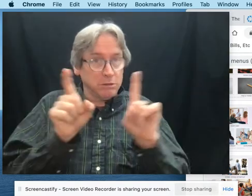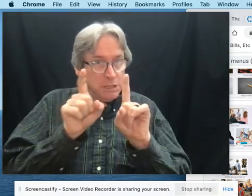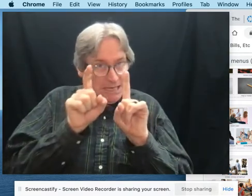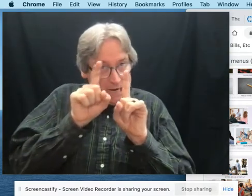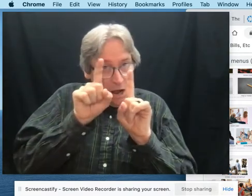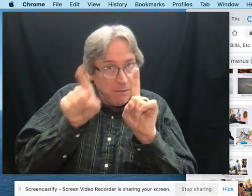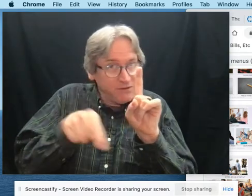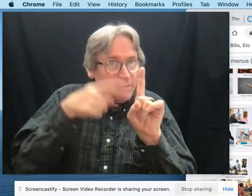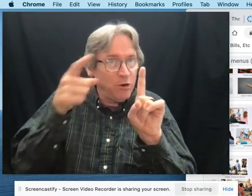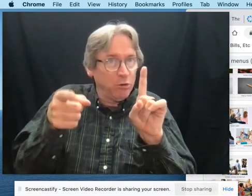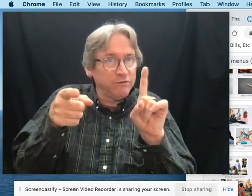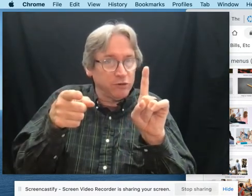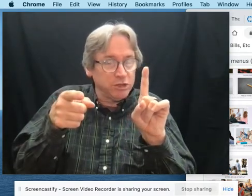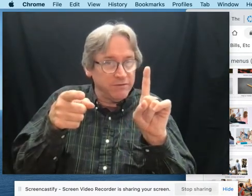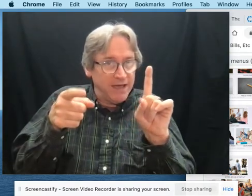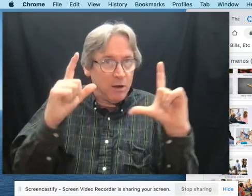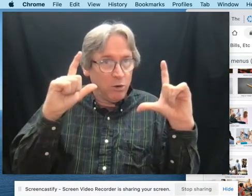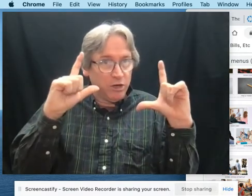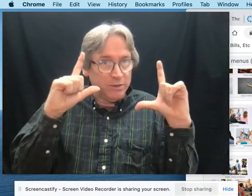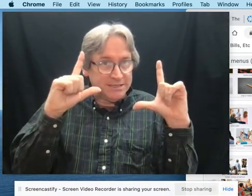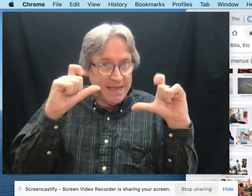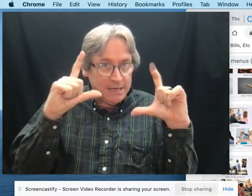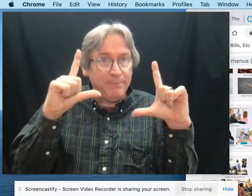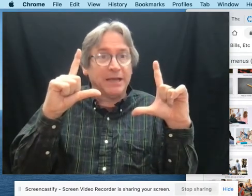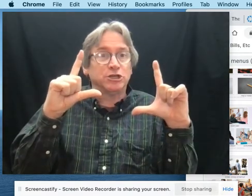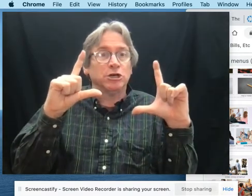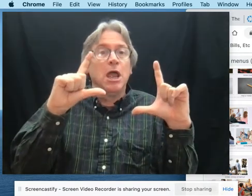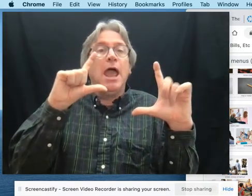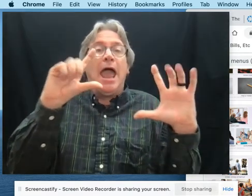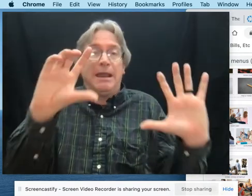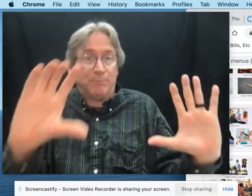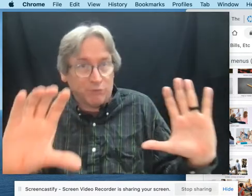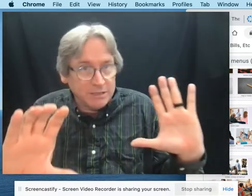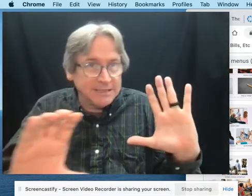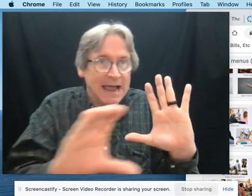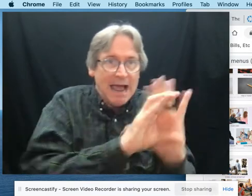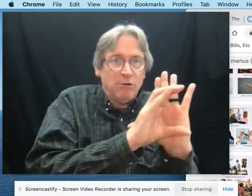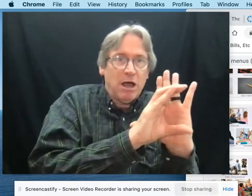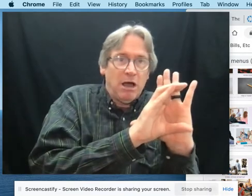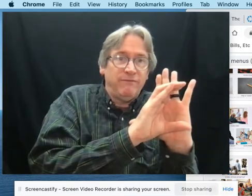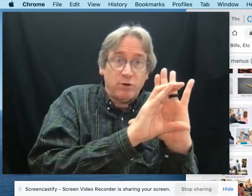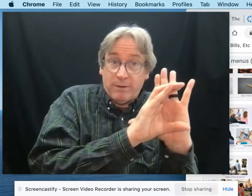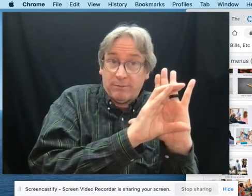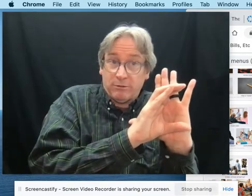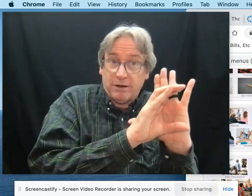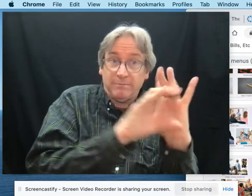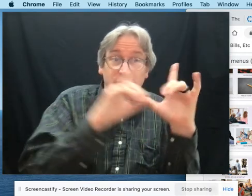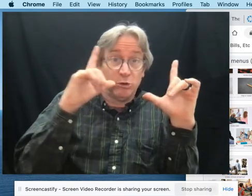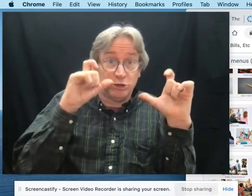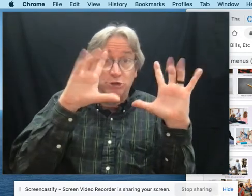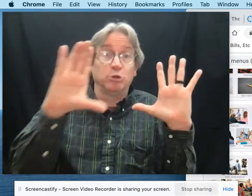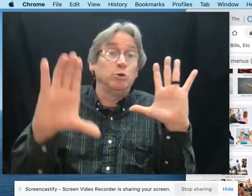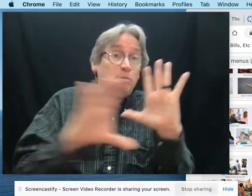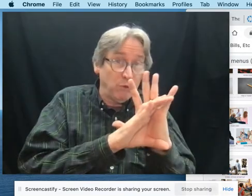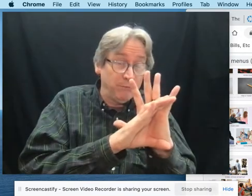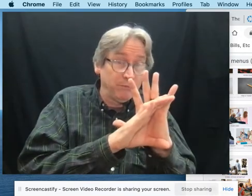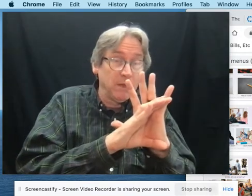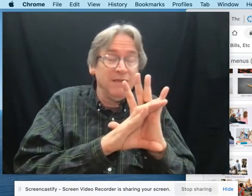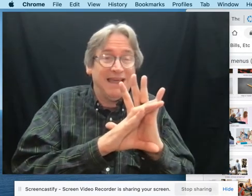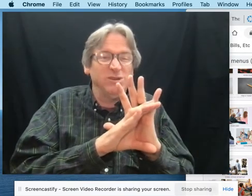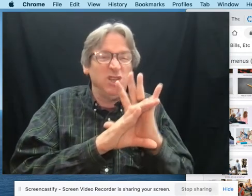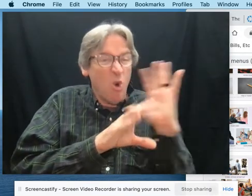picture comes from an older version of that where you would take a picture and print it out on photo paper, right? So